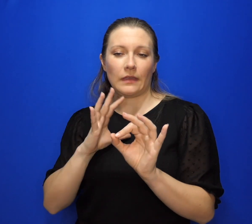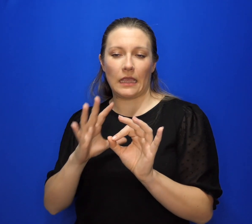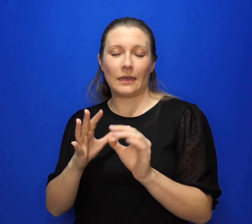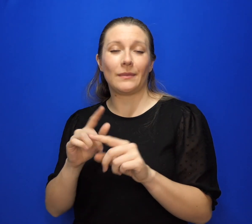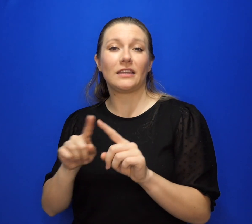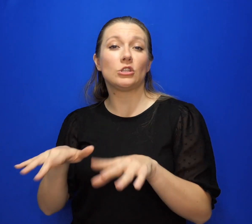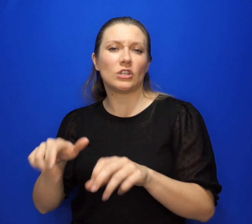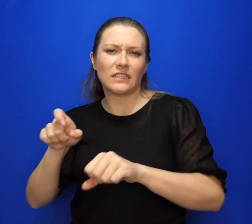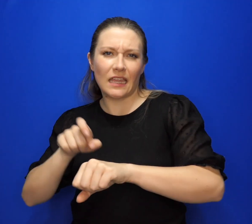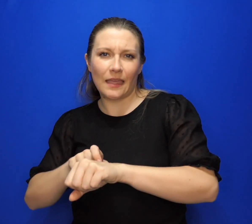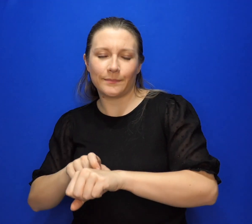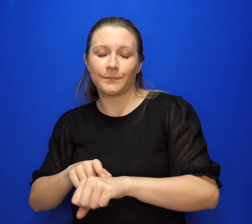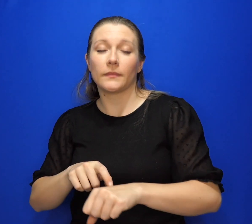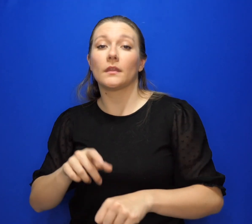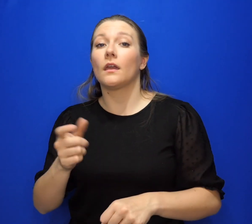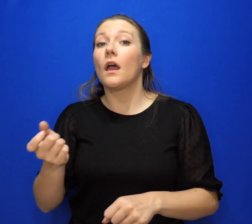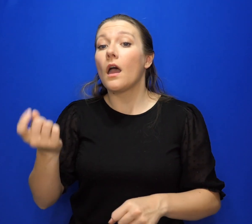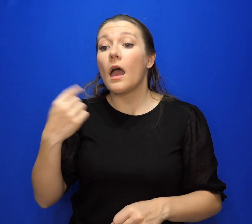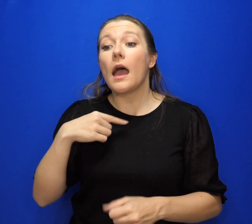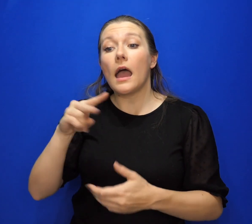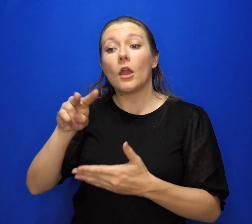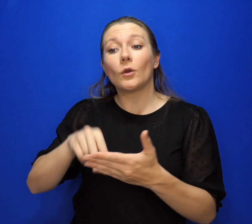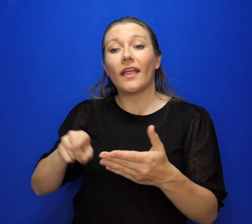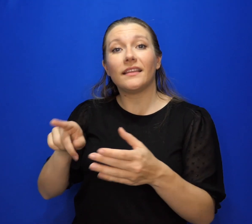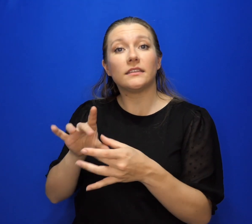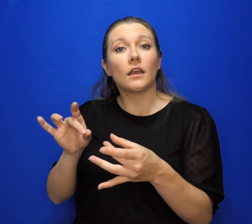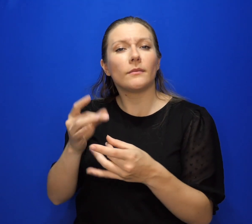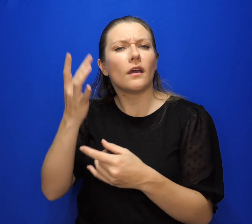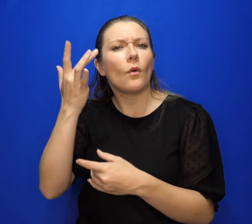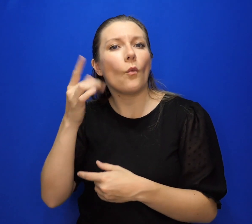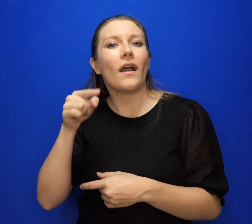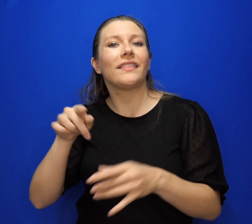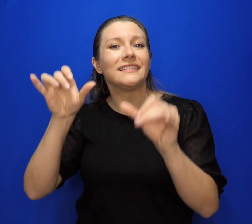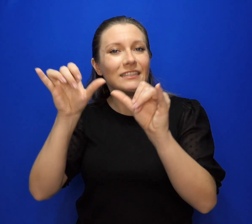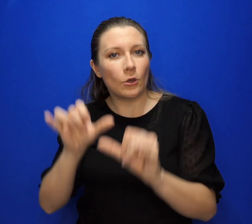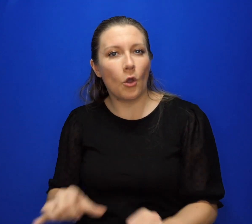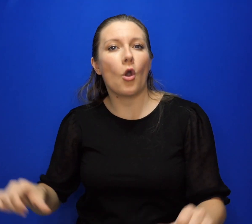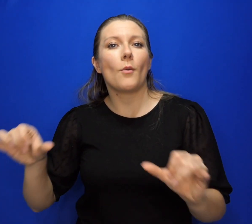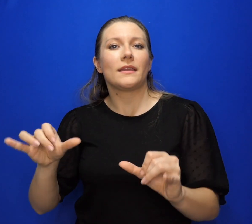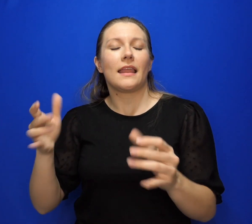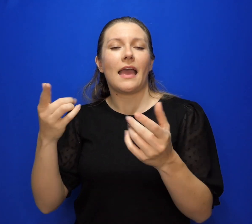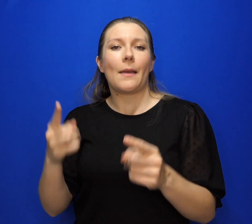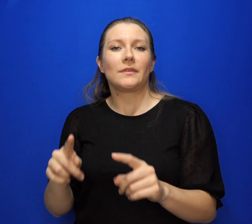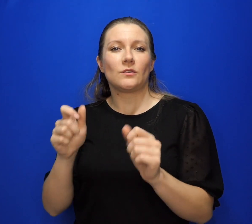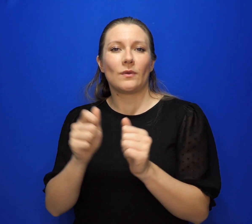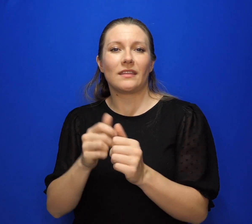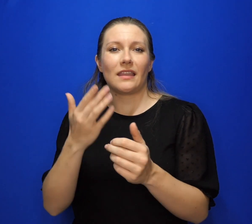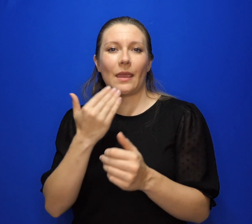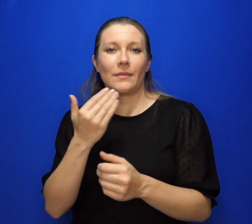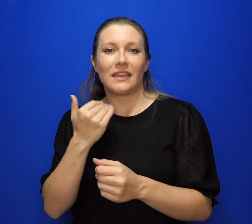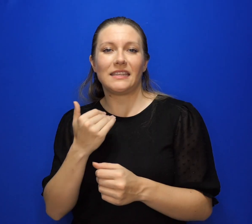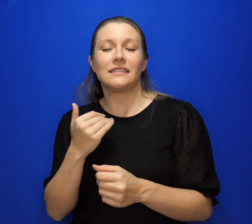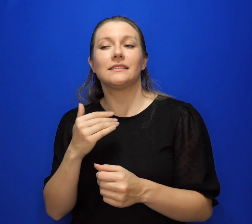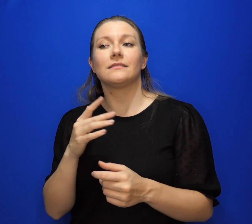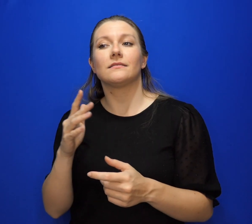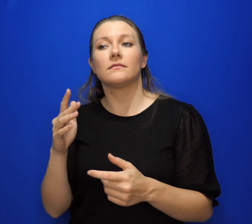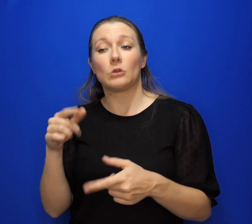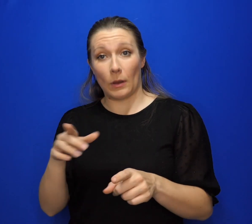is a common thing that people with diabetes have said to me when my daughter was diagnosed, and I say to other people, there's an amount